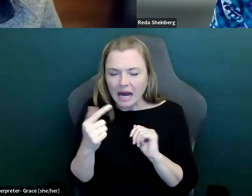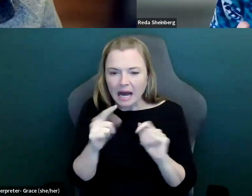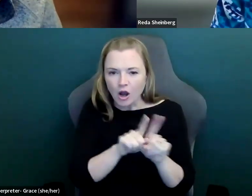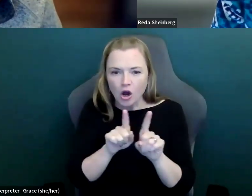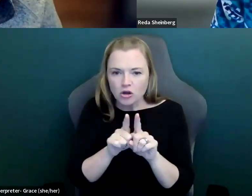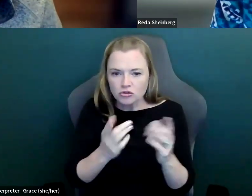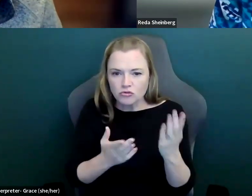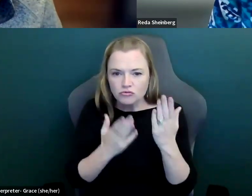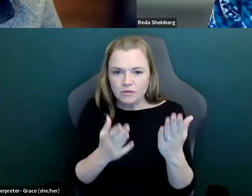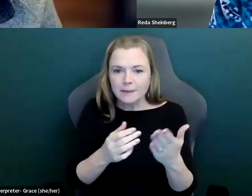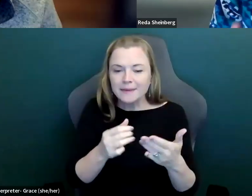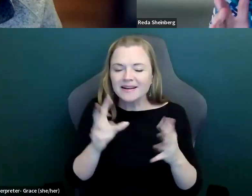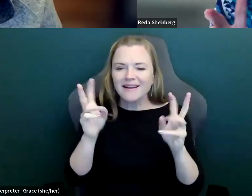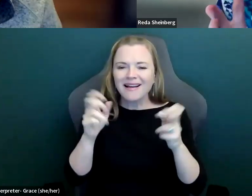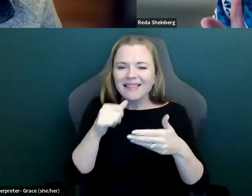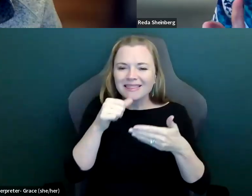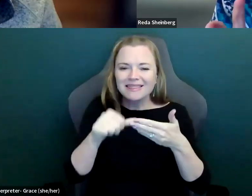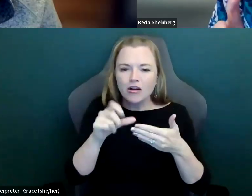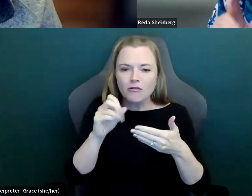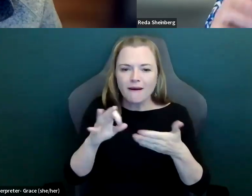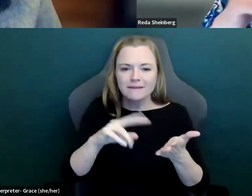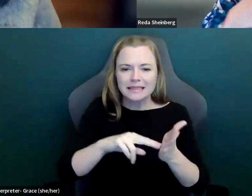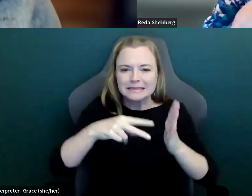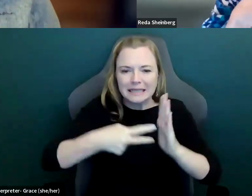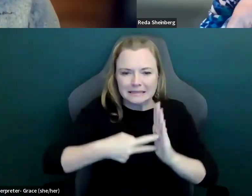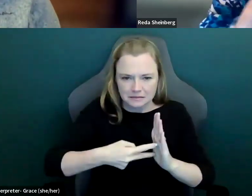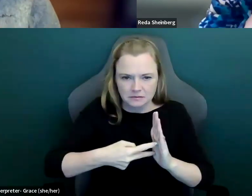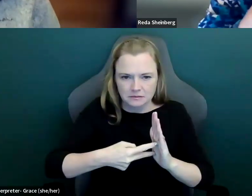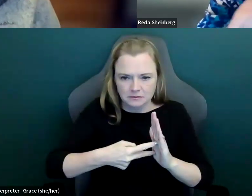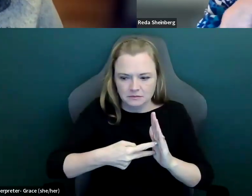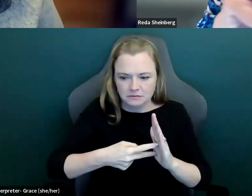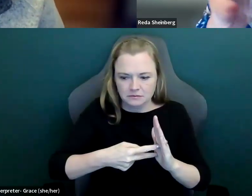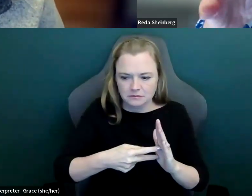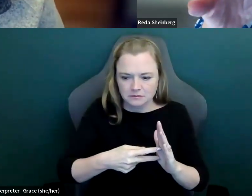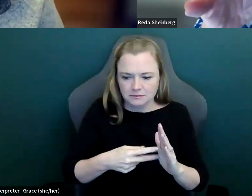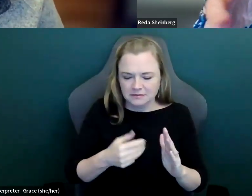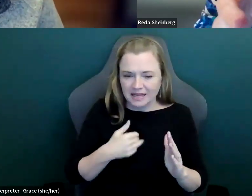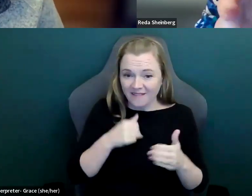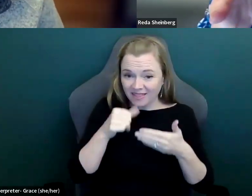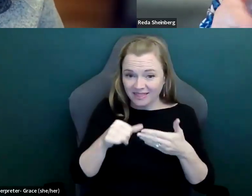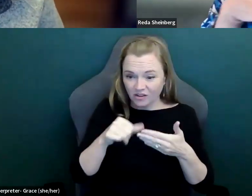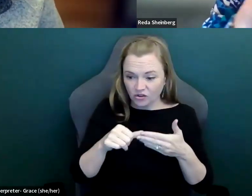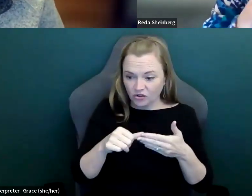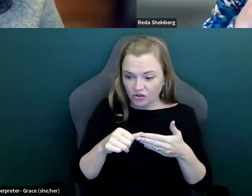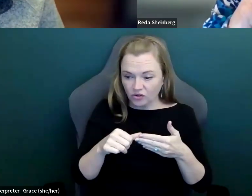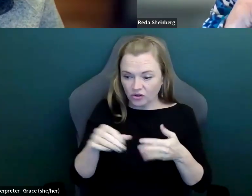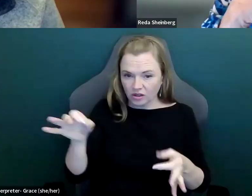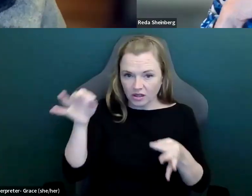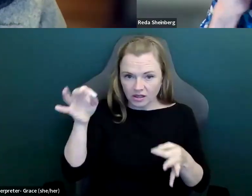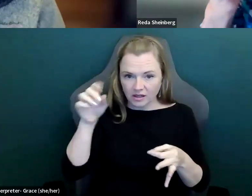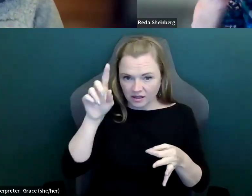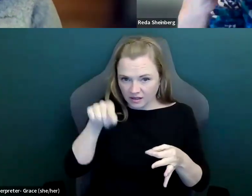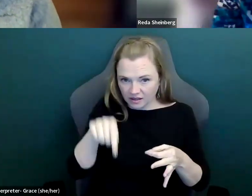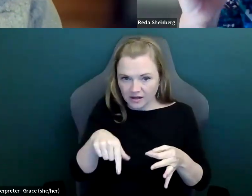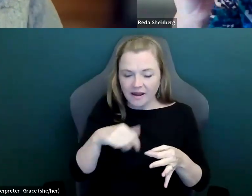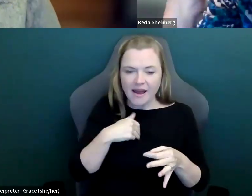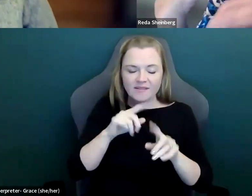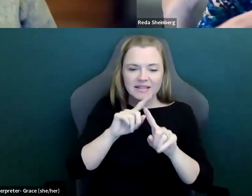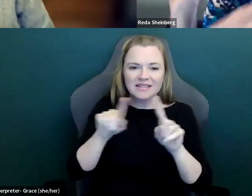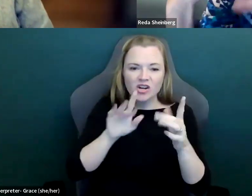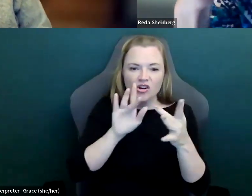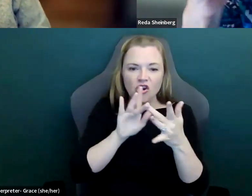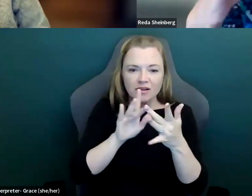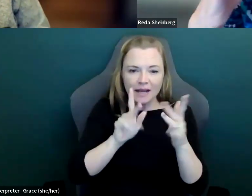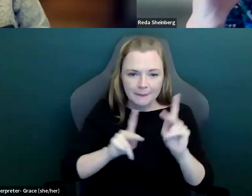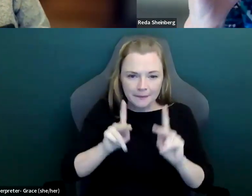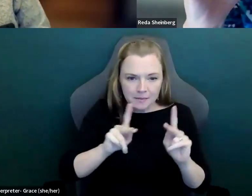recommend a letter of intent. I have a letter, and in front of it, we have, different contacts and then